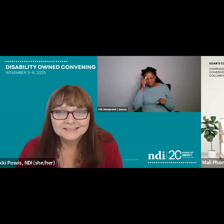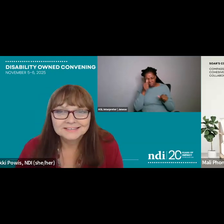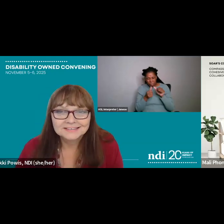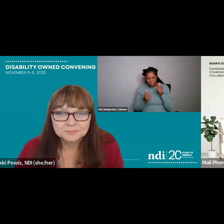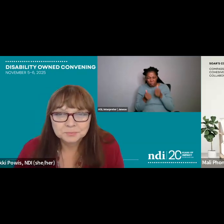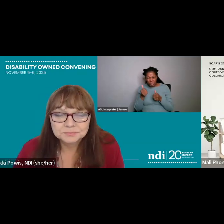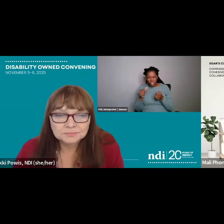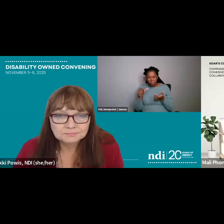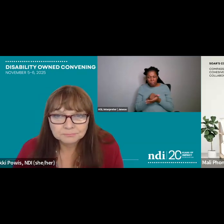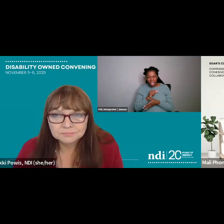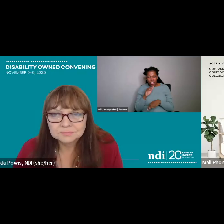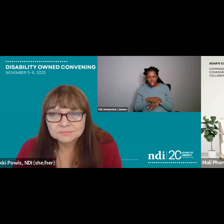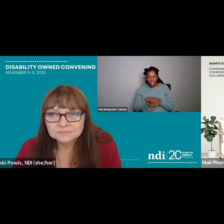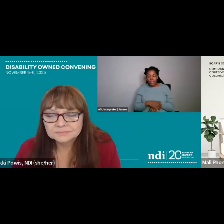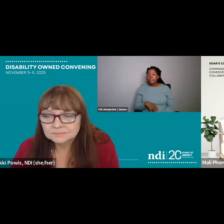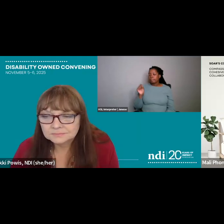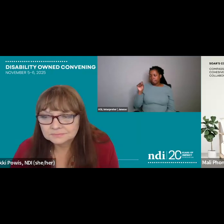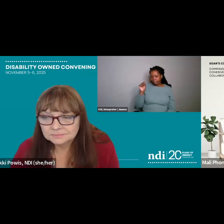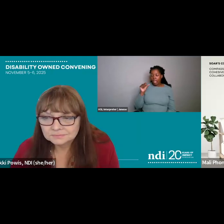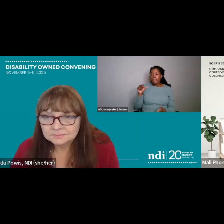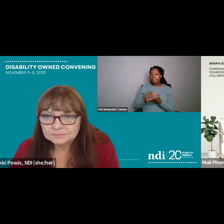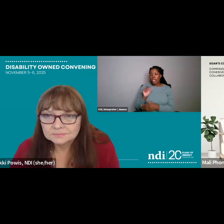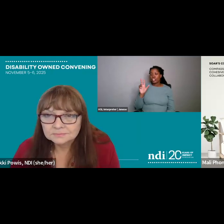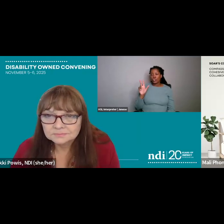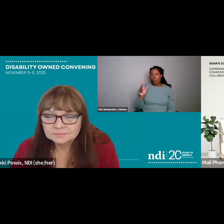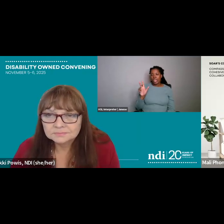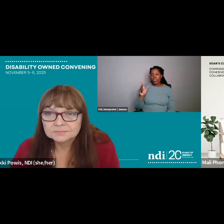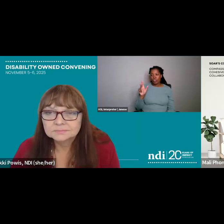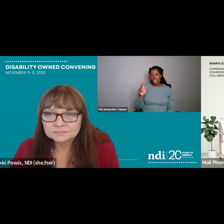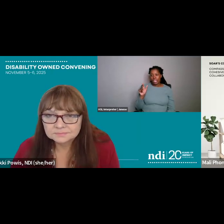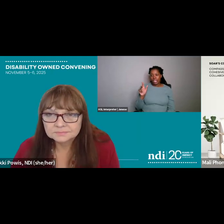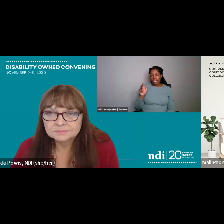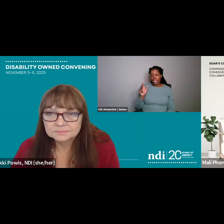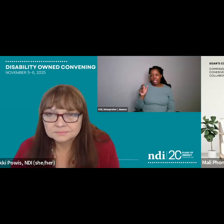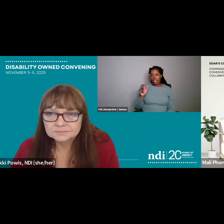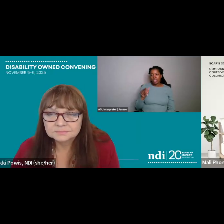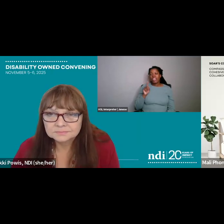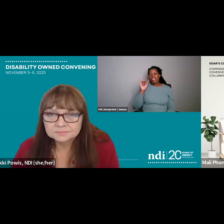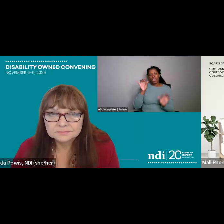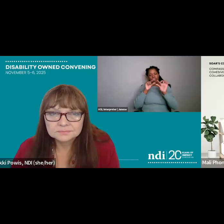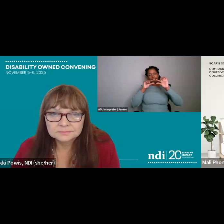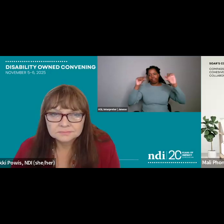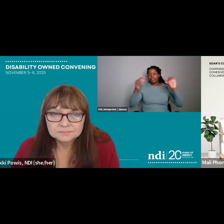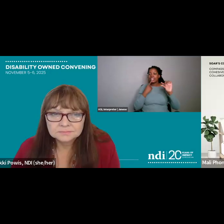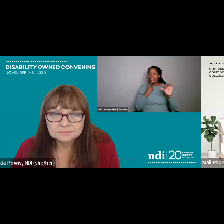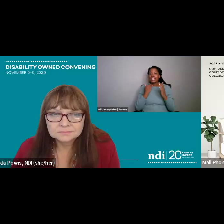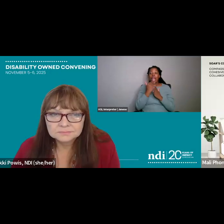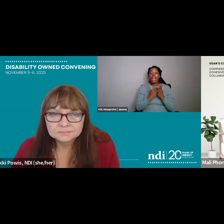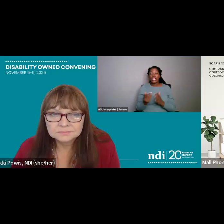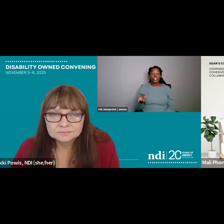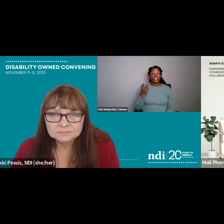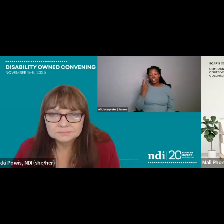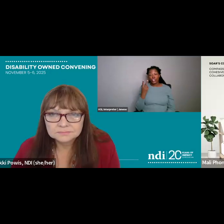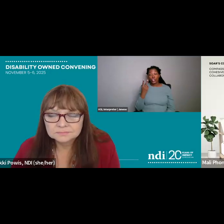on? Yes, it is going to be on slide number 23. And it is the one that says lesson